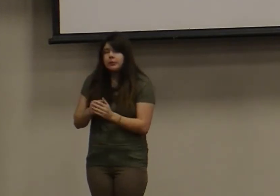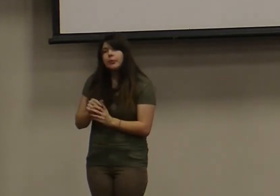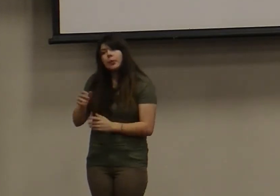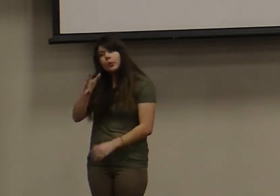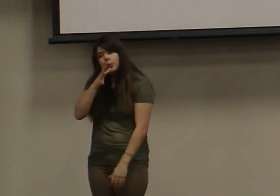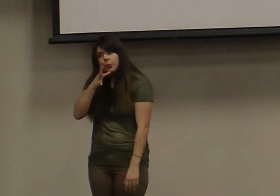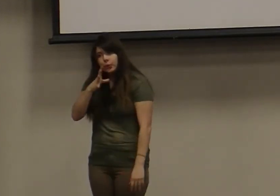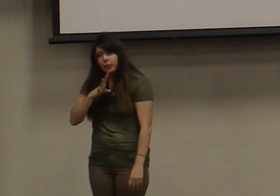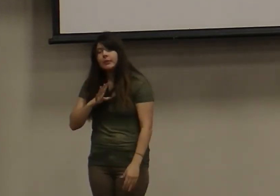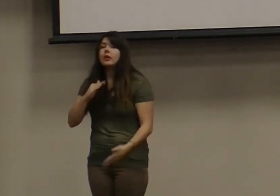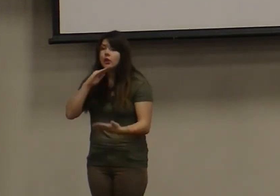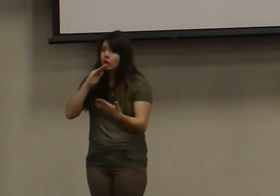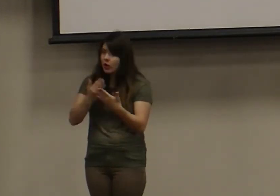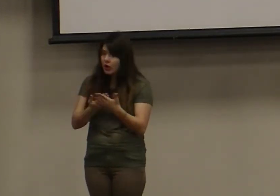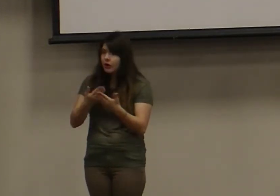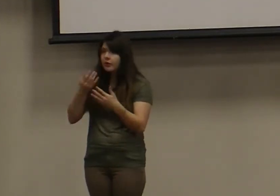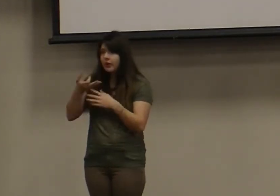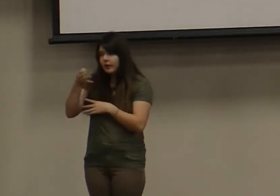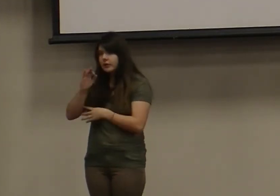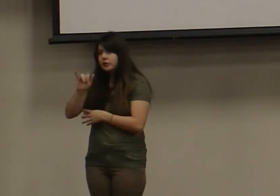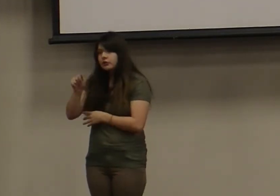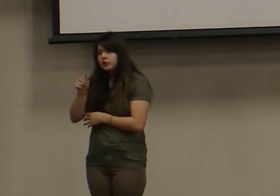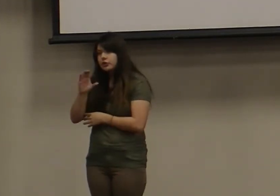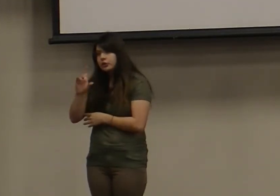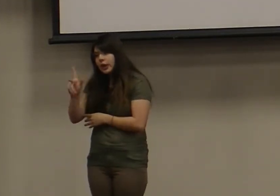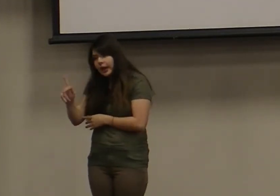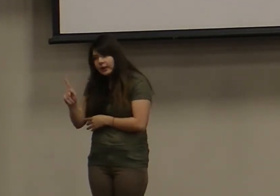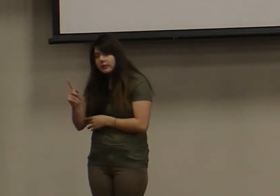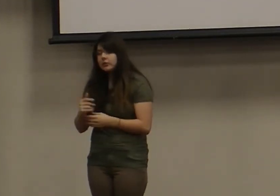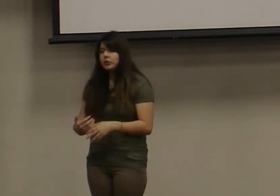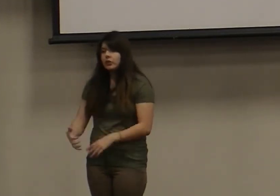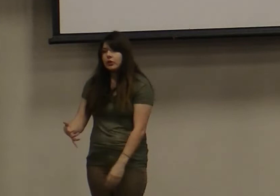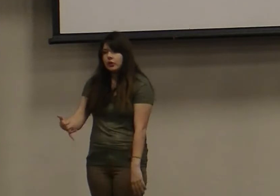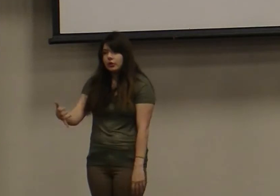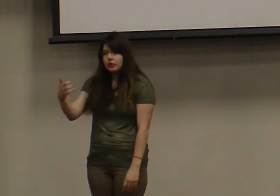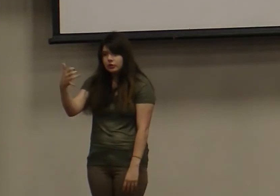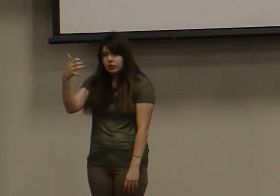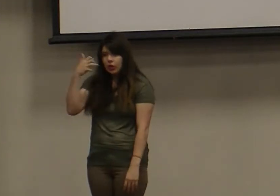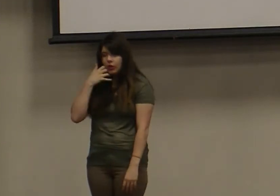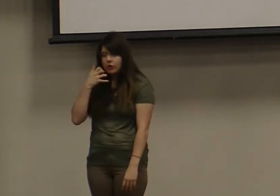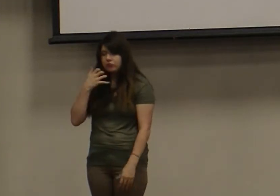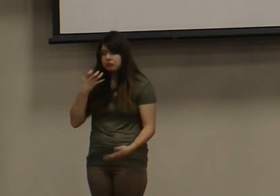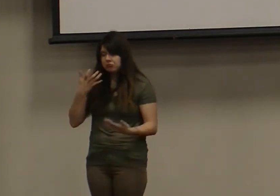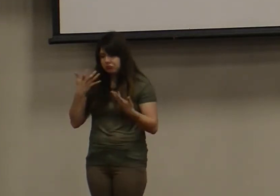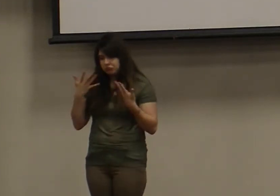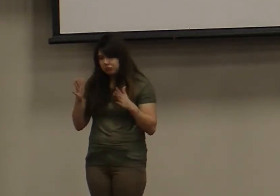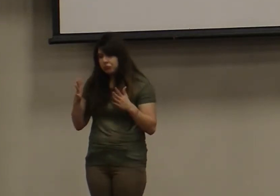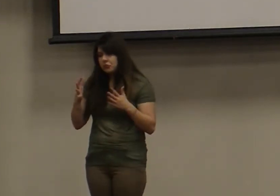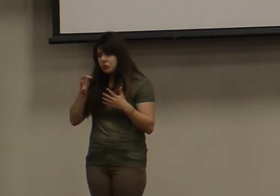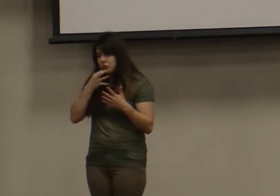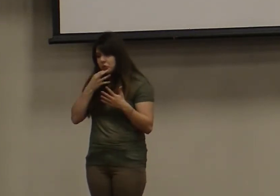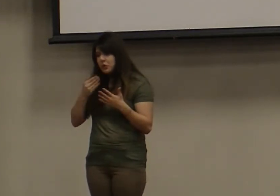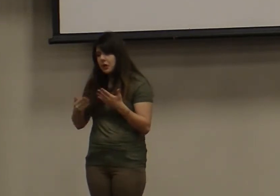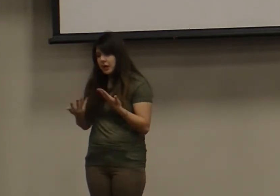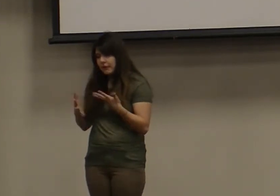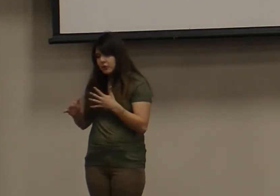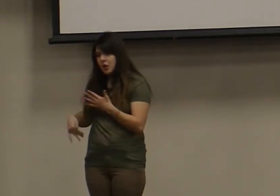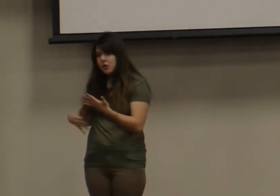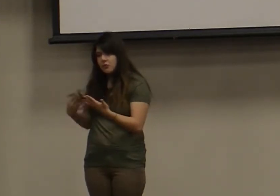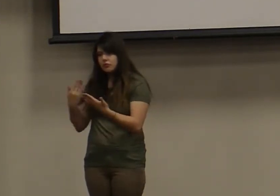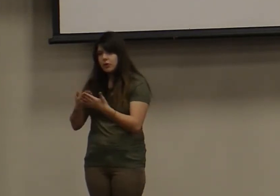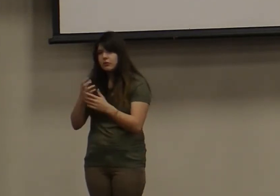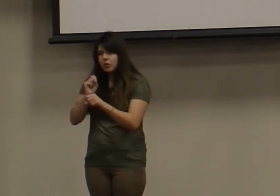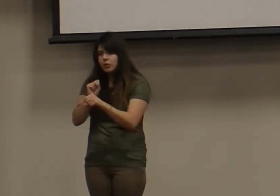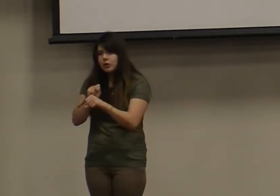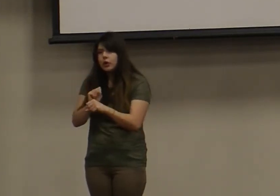lady, the daughter of Jack, who was in that room, called soon after I got there to work. Her